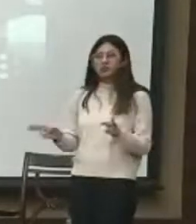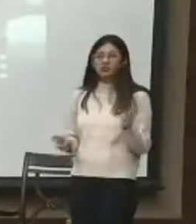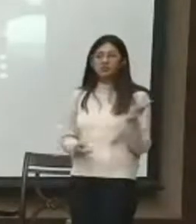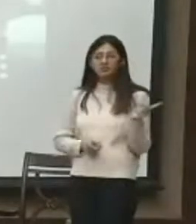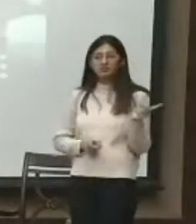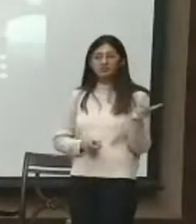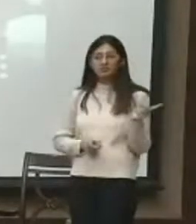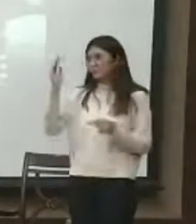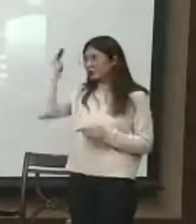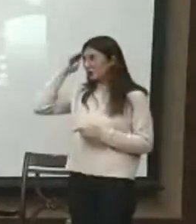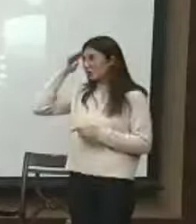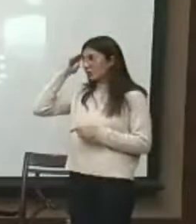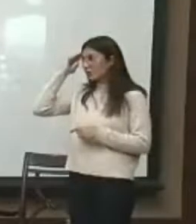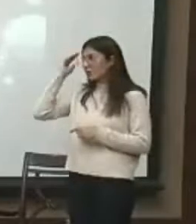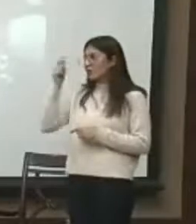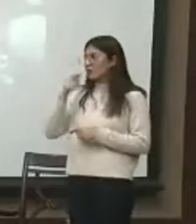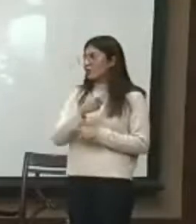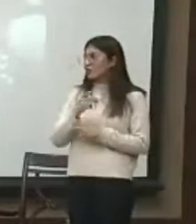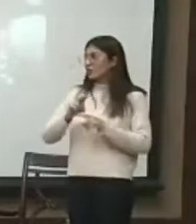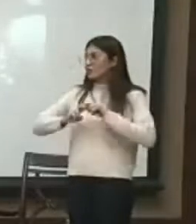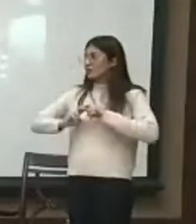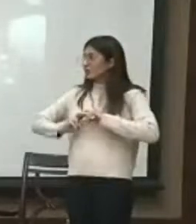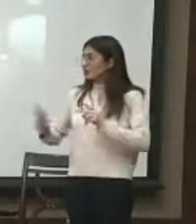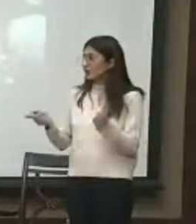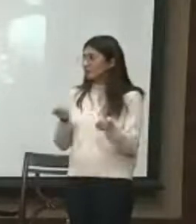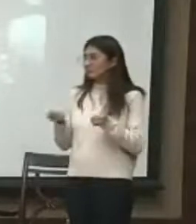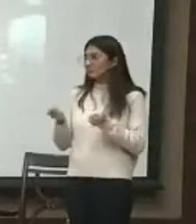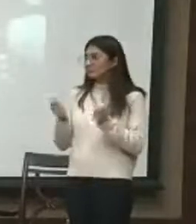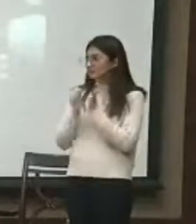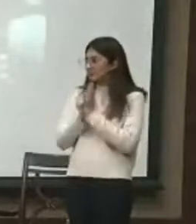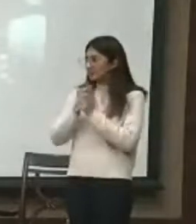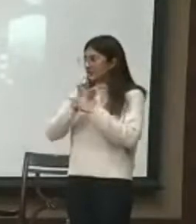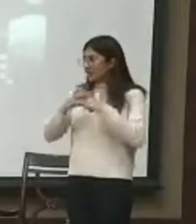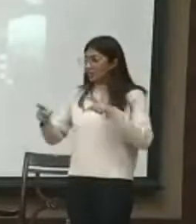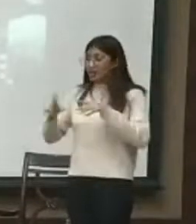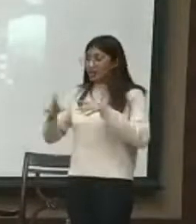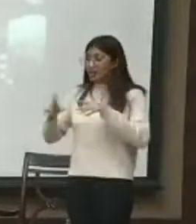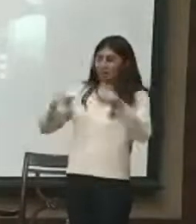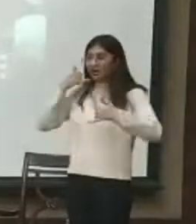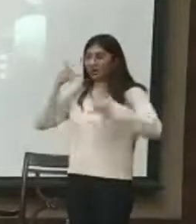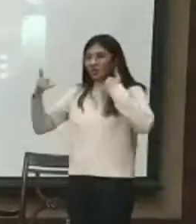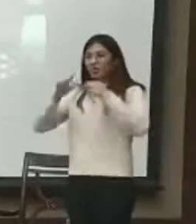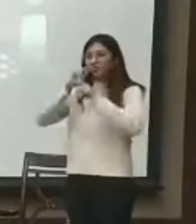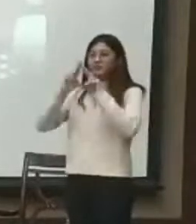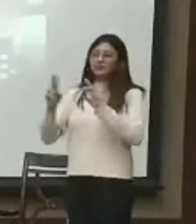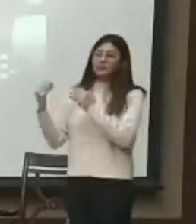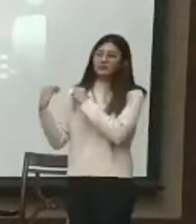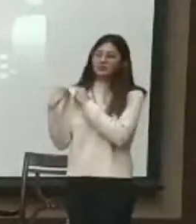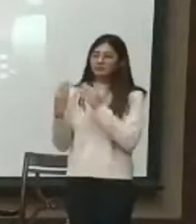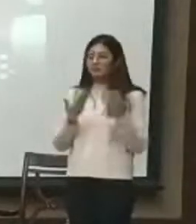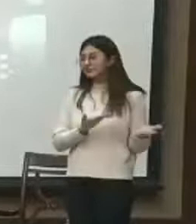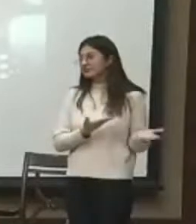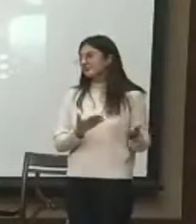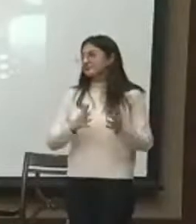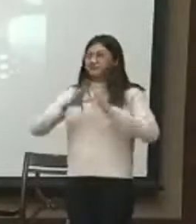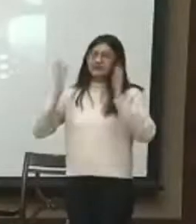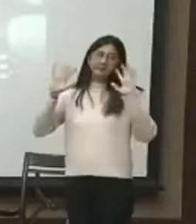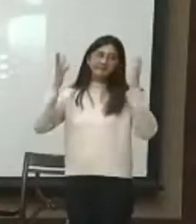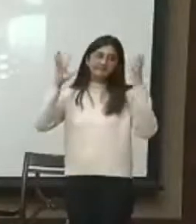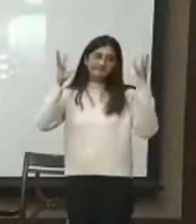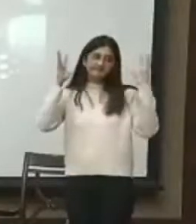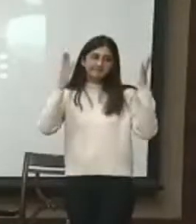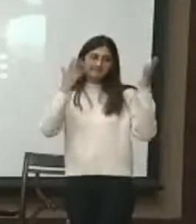you must know the man who has been behind the Missing Million thing, reaching out to each one of you, following everything. I think big round of applause for